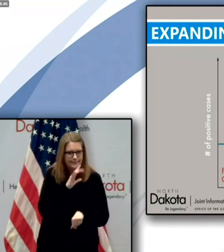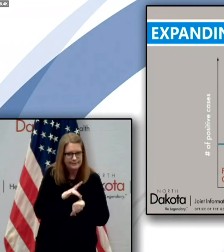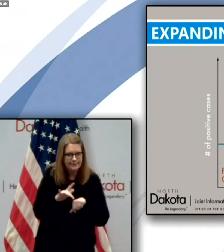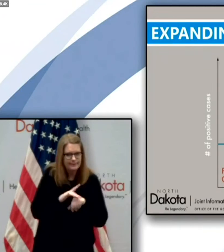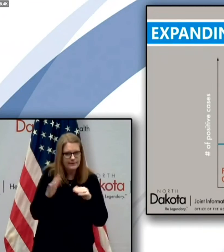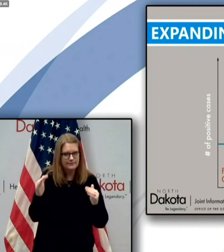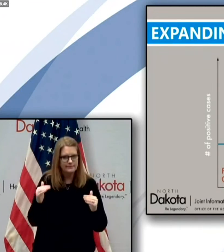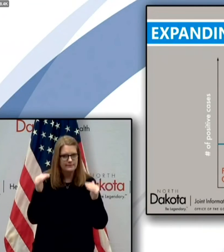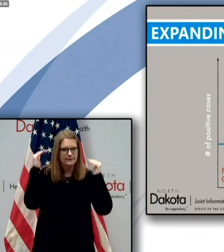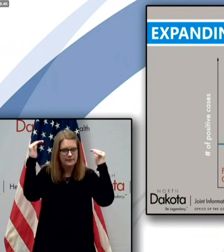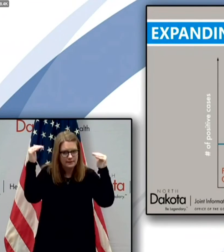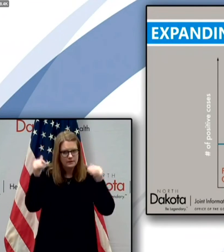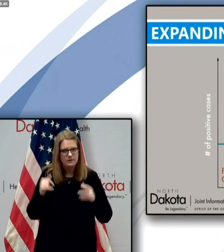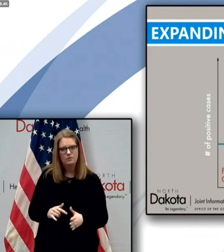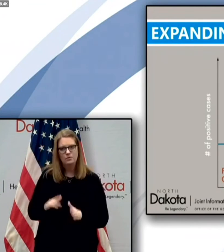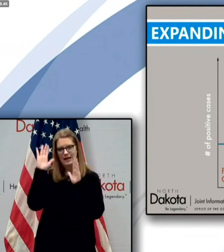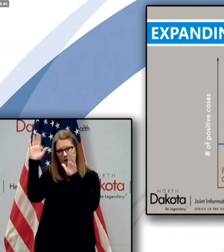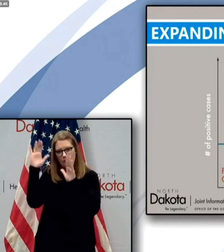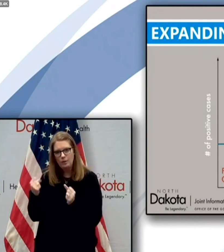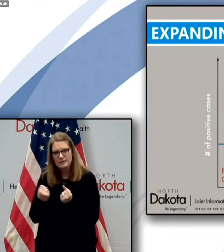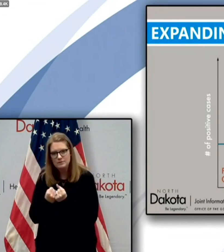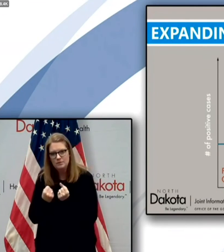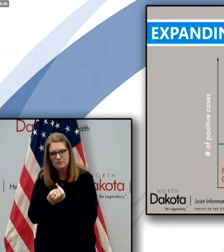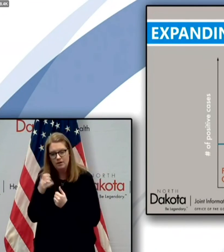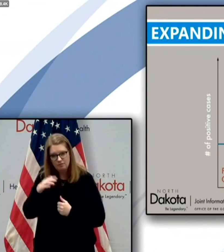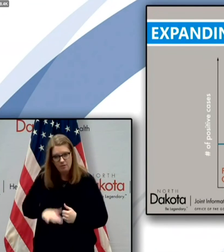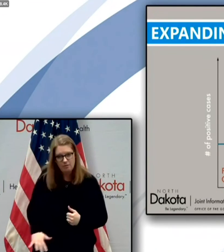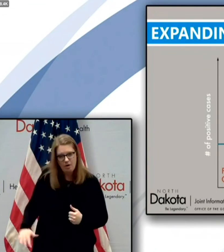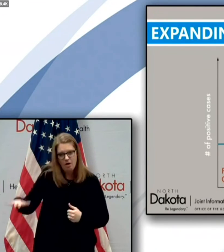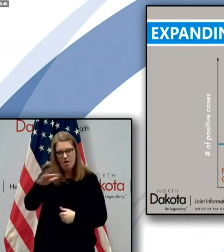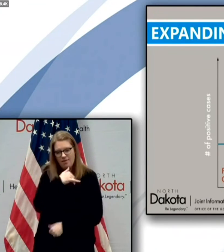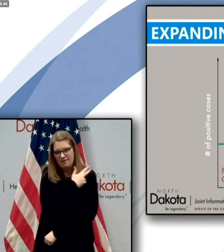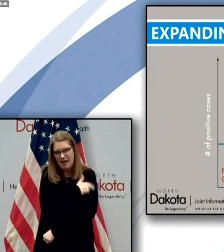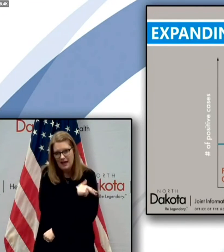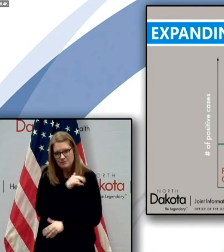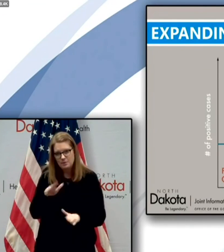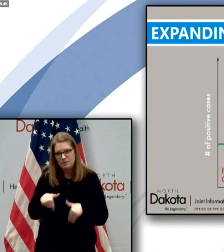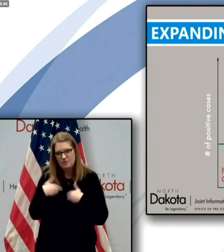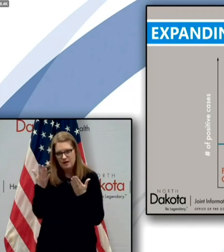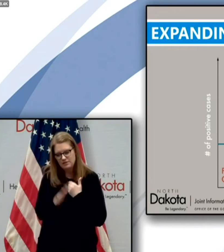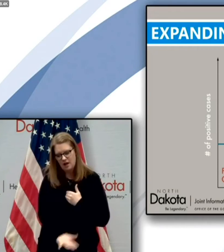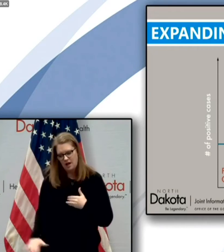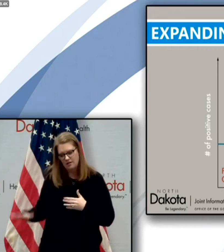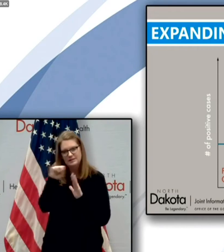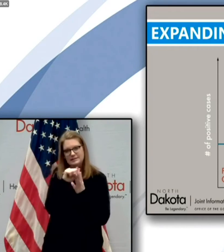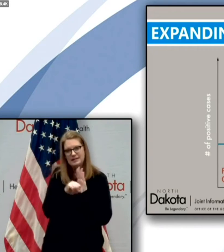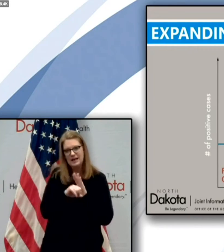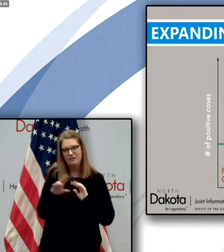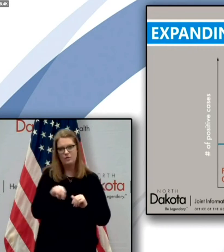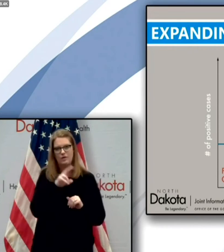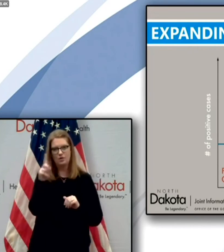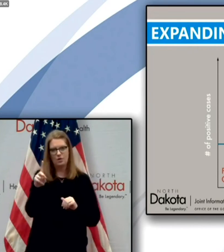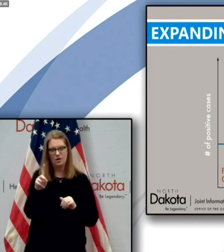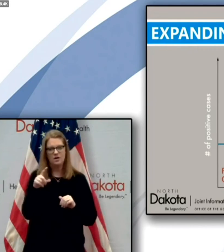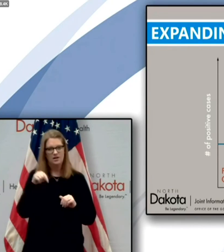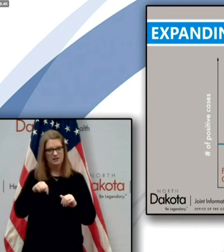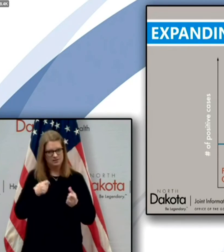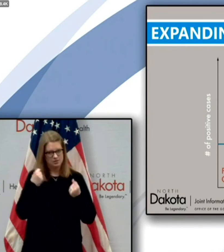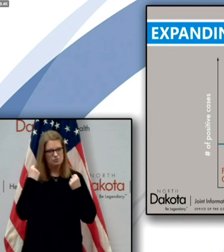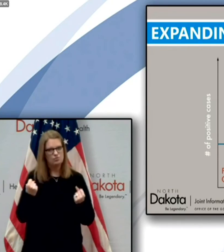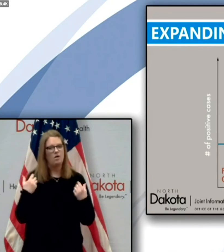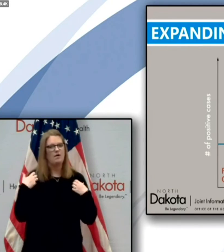great support from all of the hospital providers across North Dakota, and we're so fortunate to have such a strong healthcare system in North